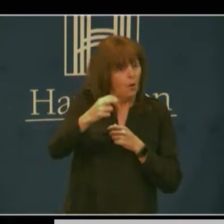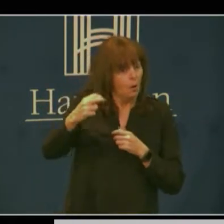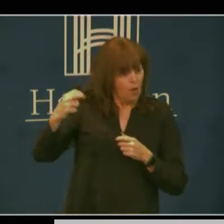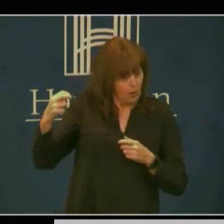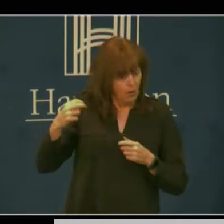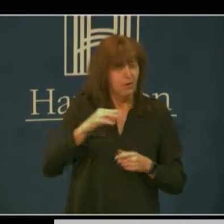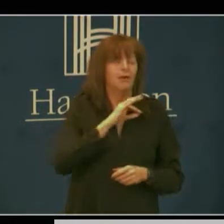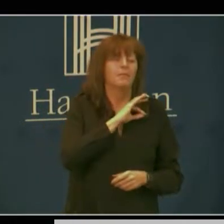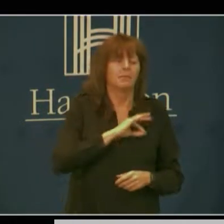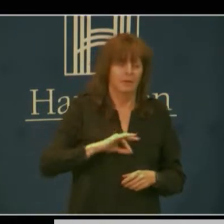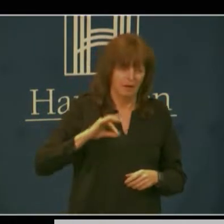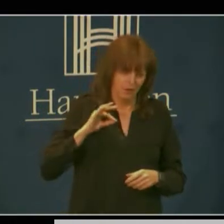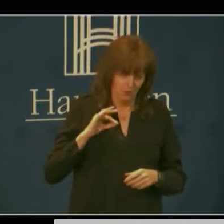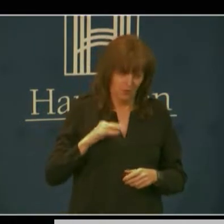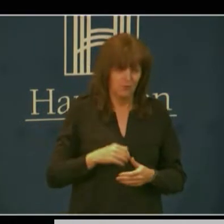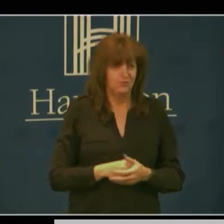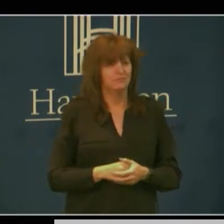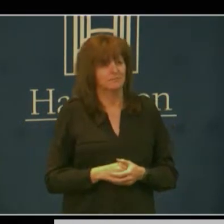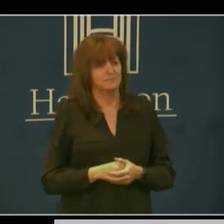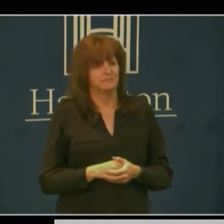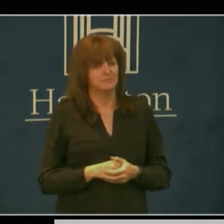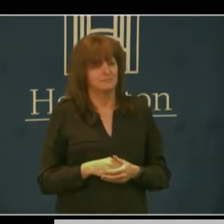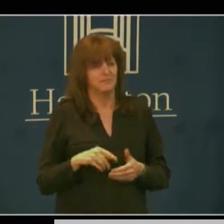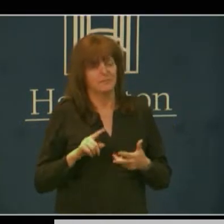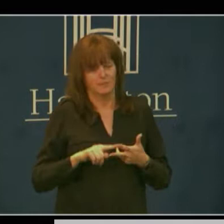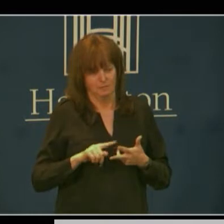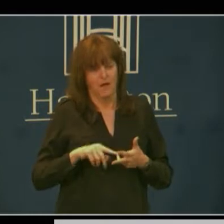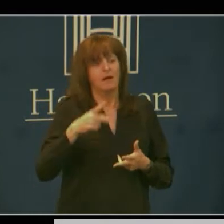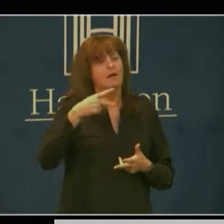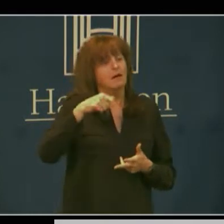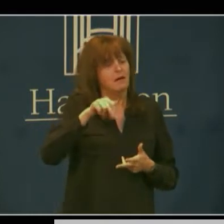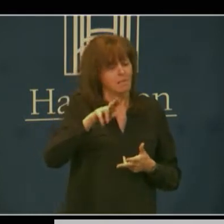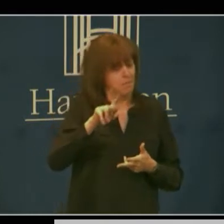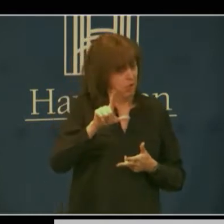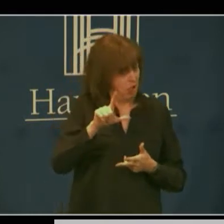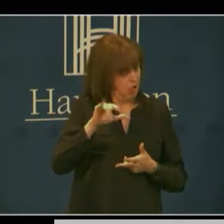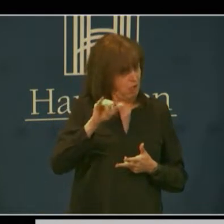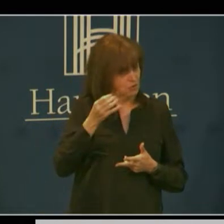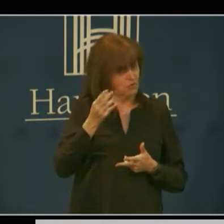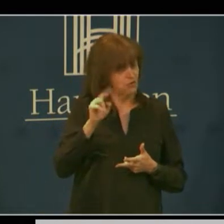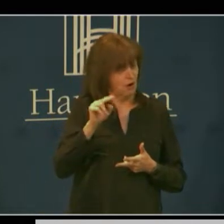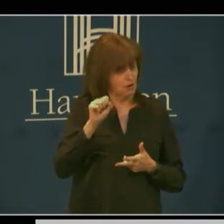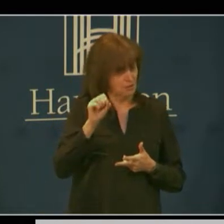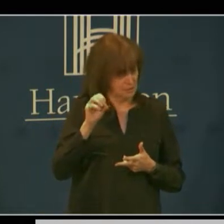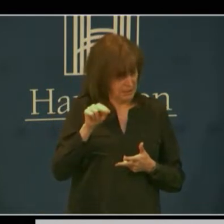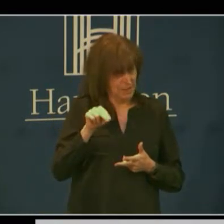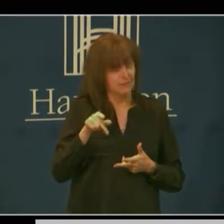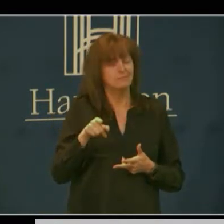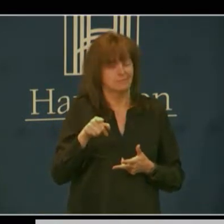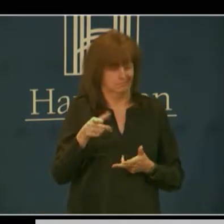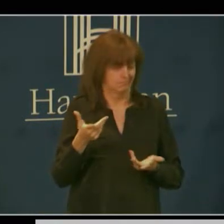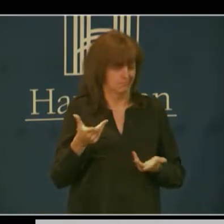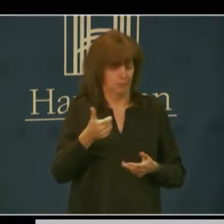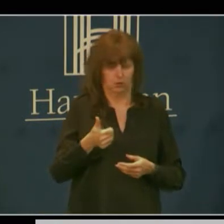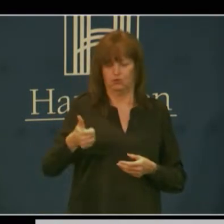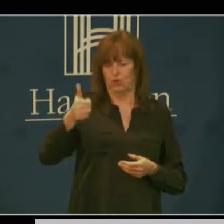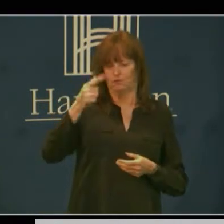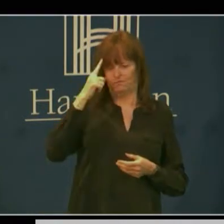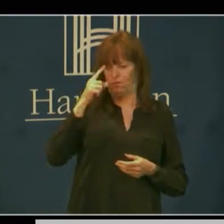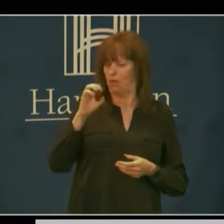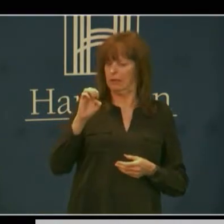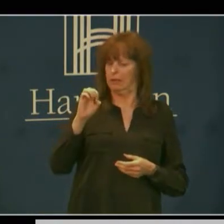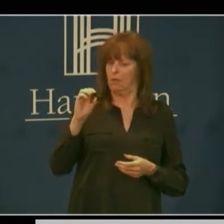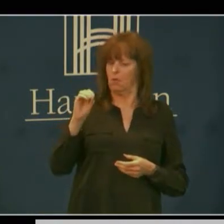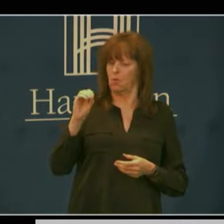Eisenberger, Paul Johnson, Director, City of Hamilton's Emergency Operations Center, and Dr.